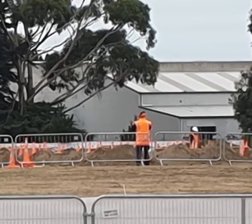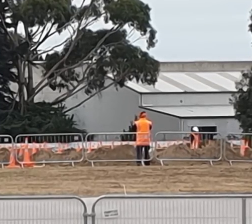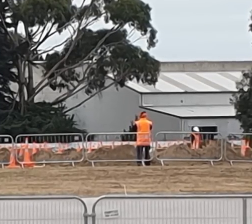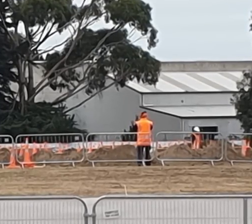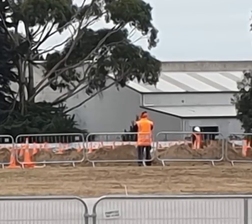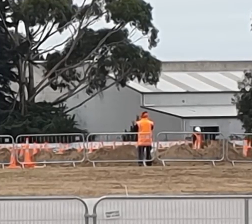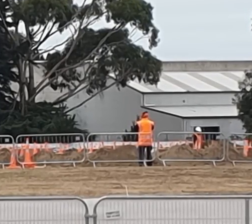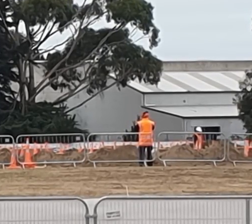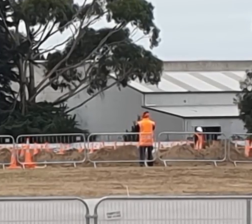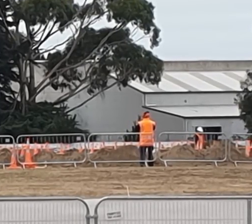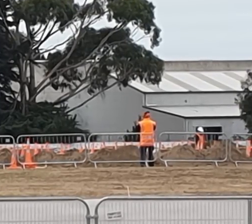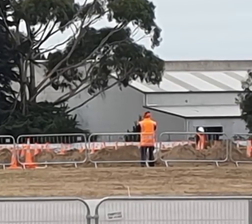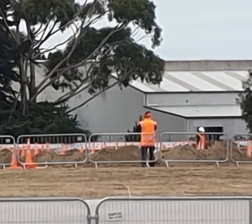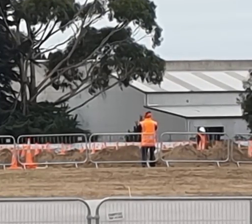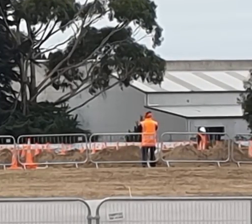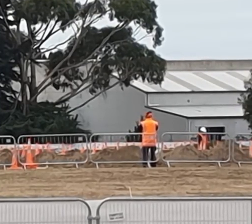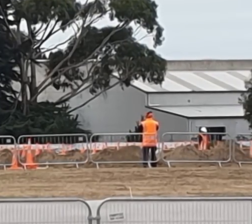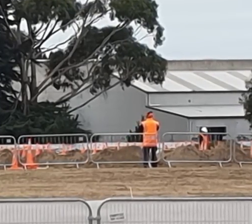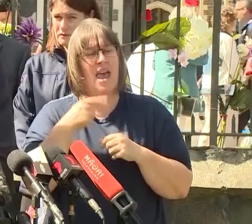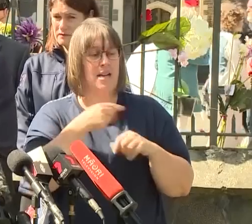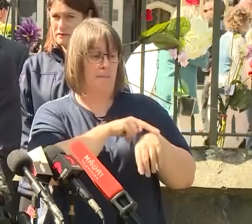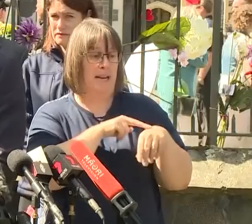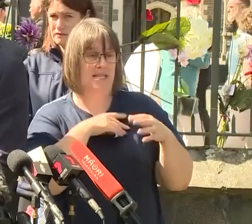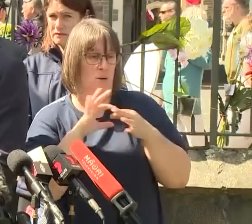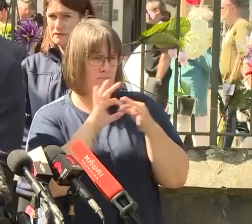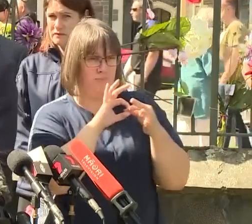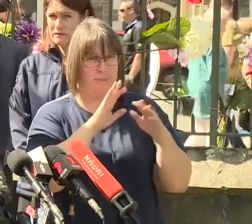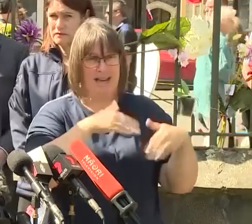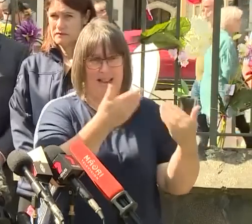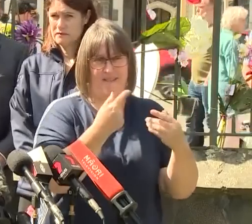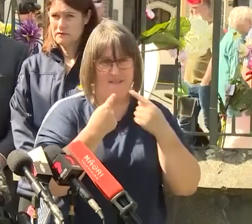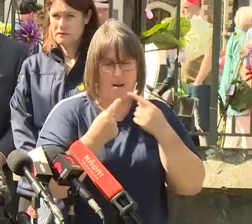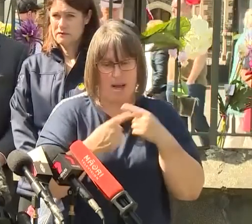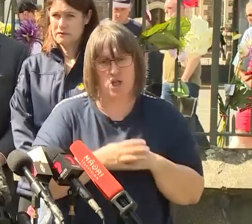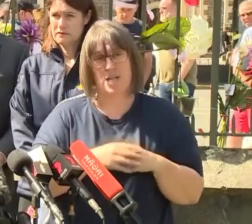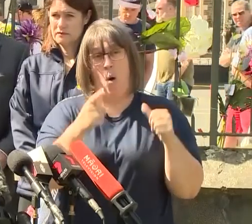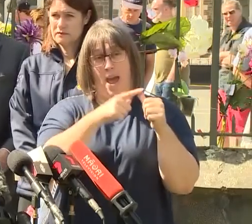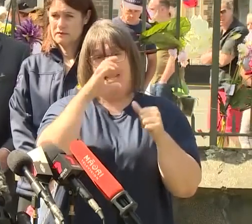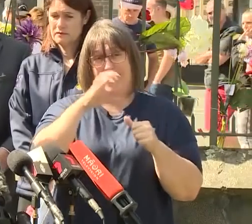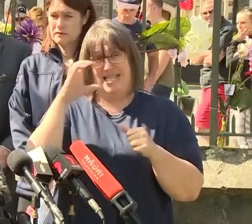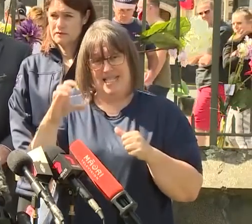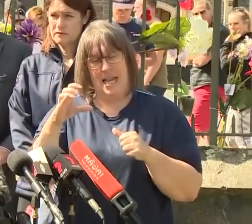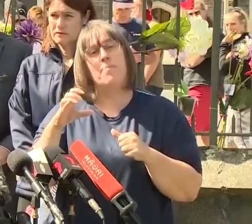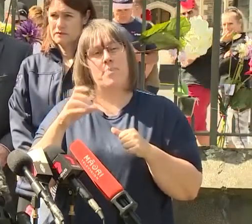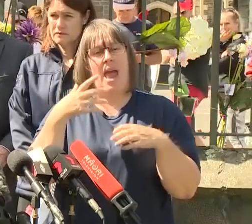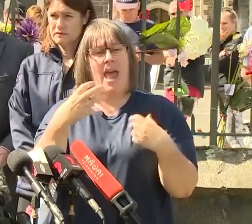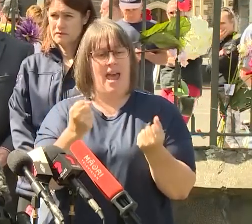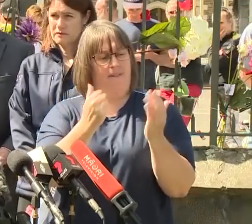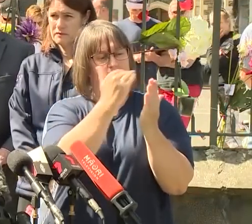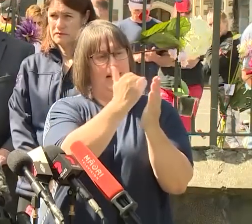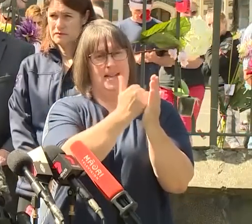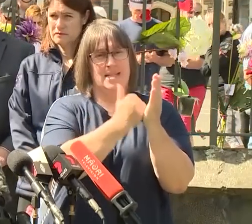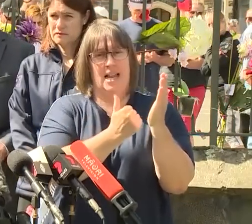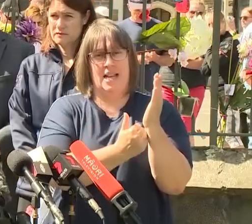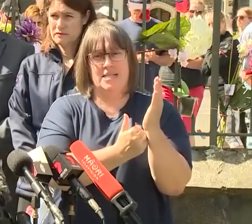providing support to victims and their families. ACC scheme provides a set of entitlements. The